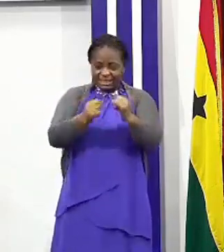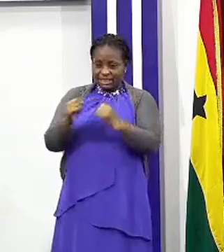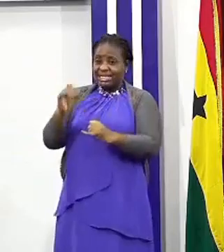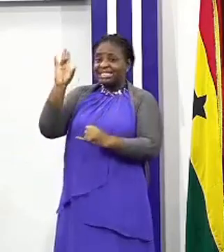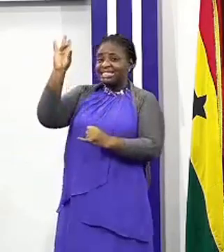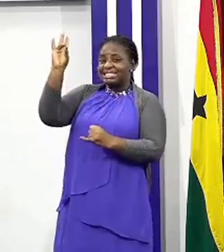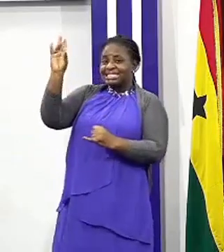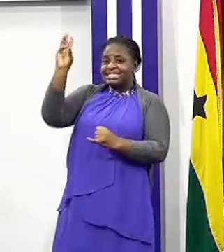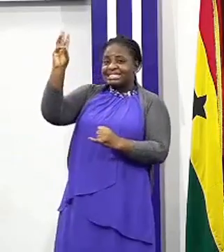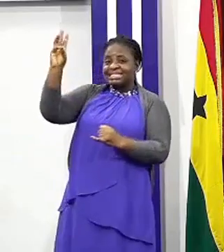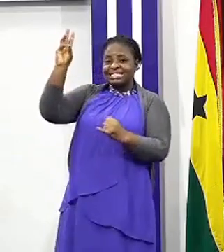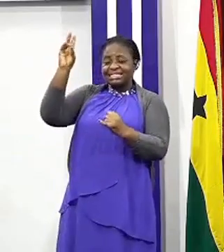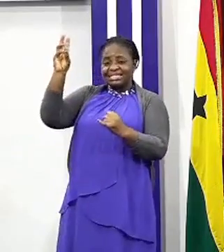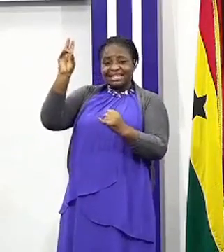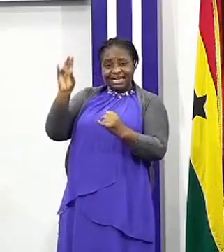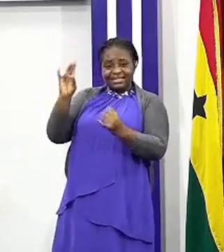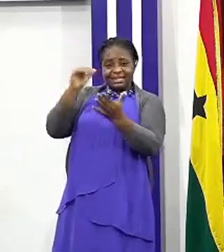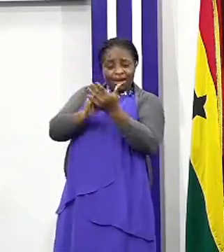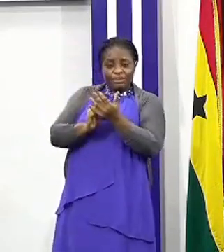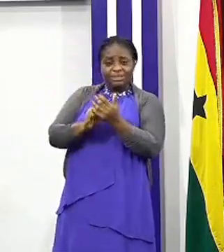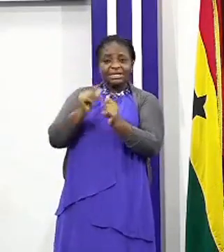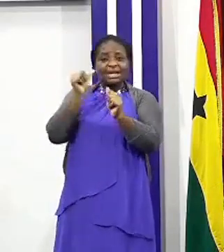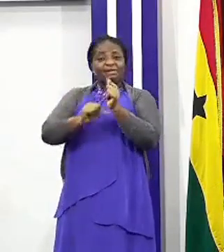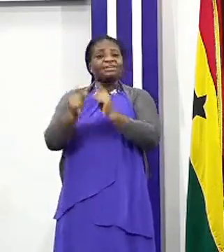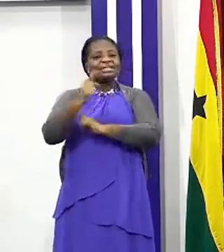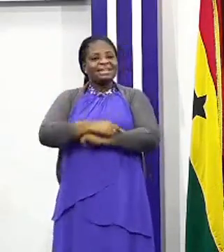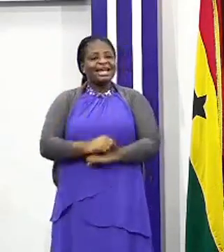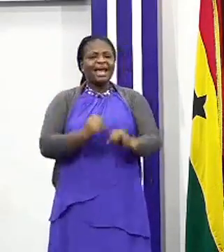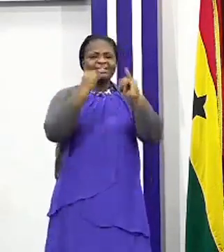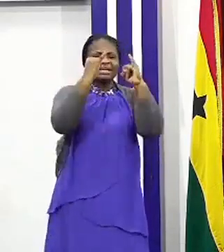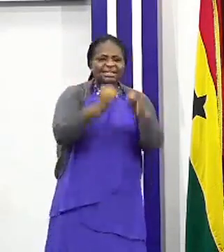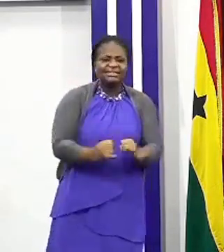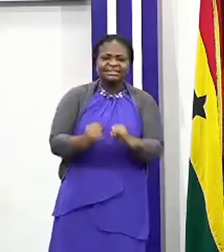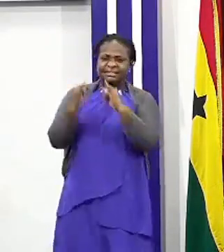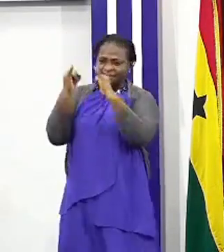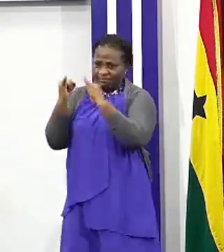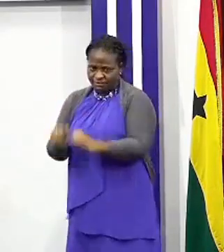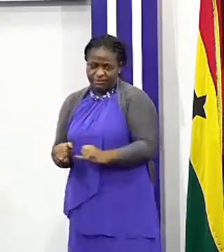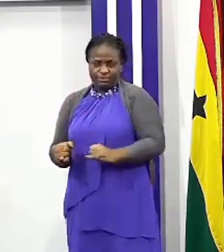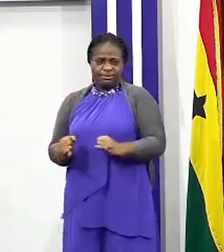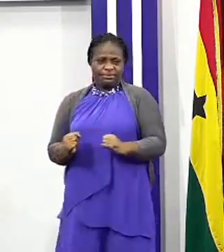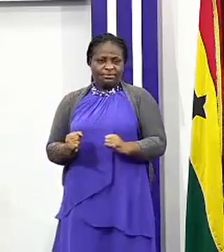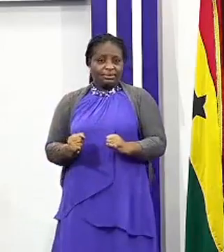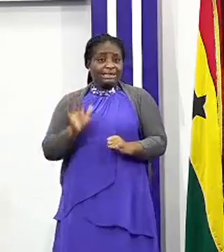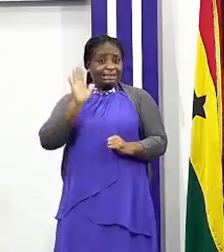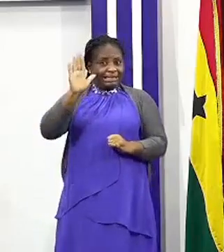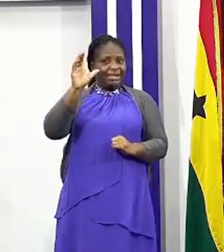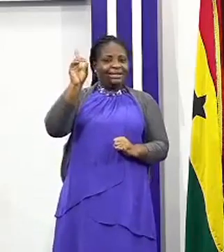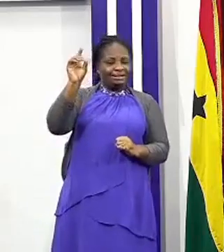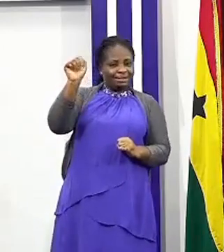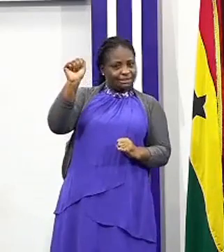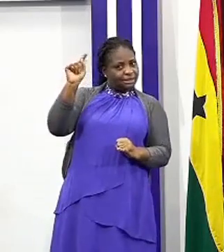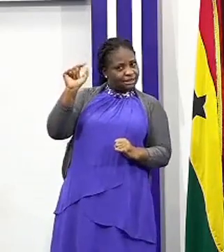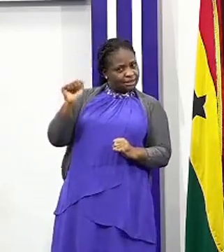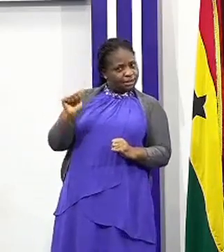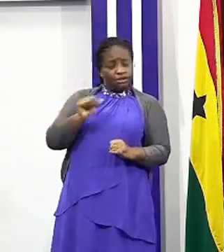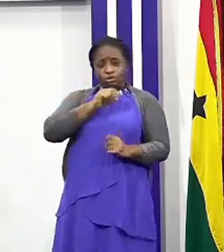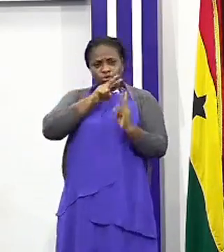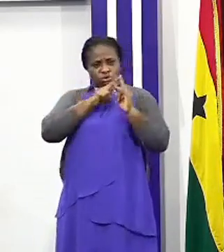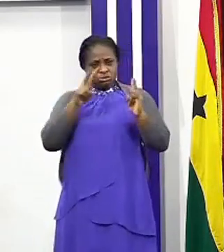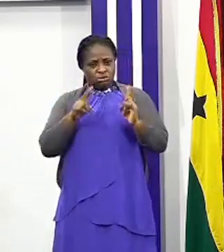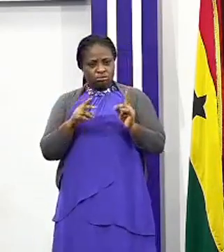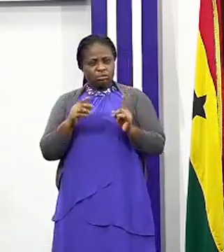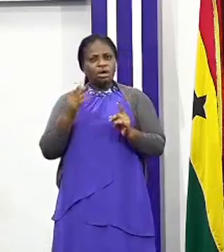8,000, 70,000, 1,200 tests a day are individual their data. So back